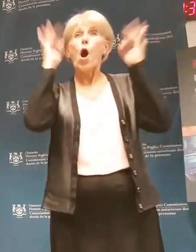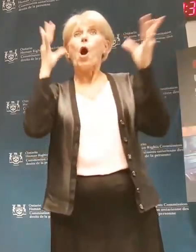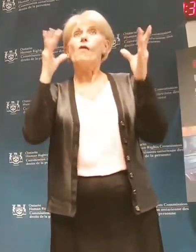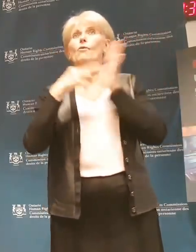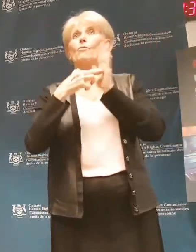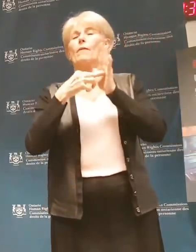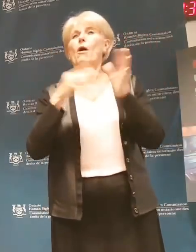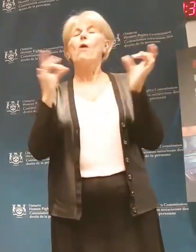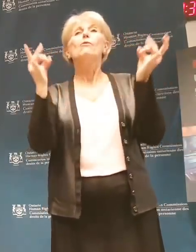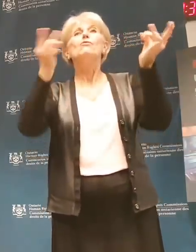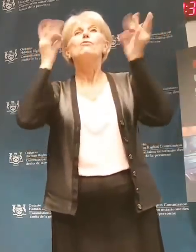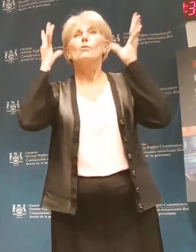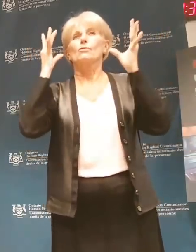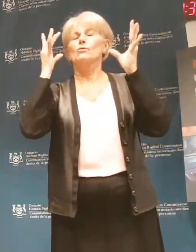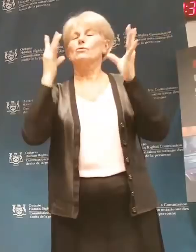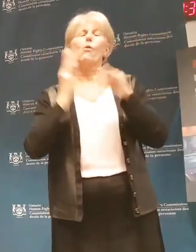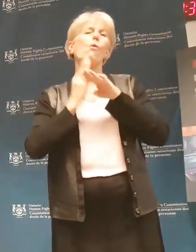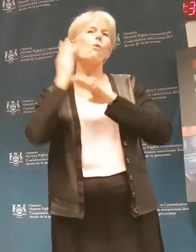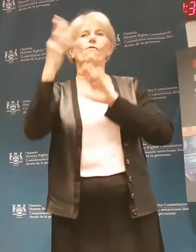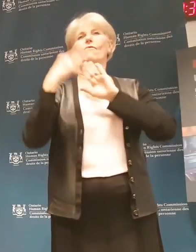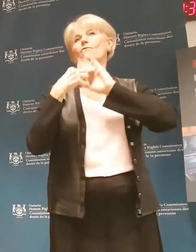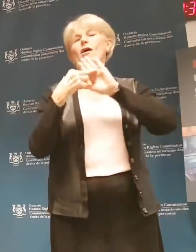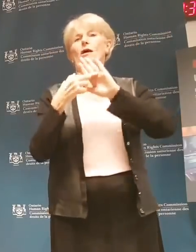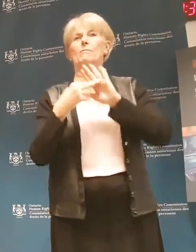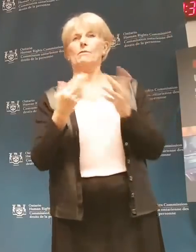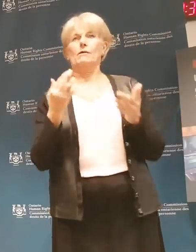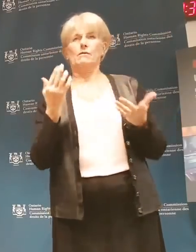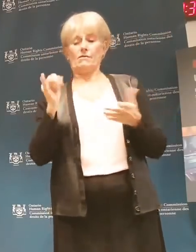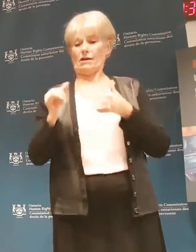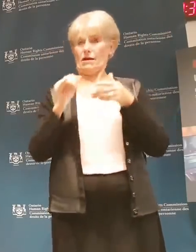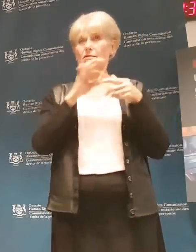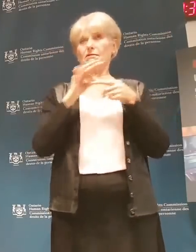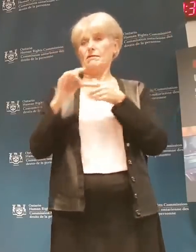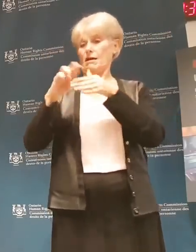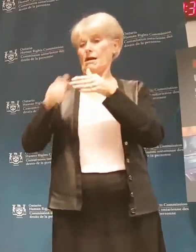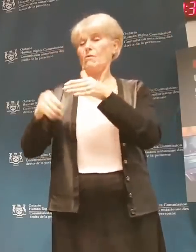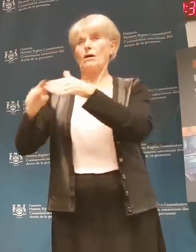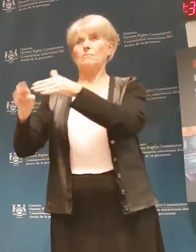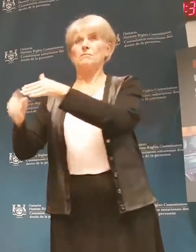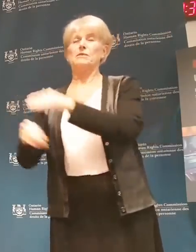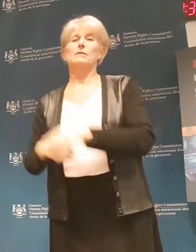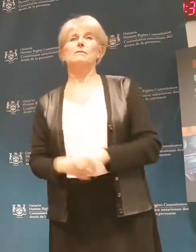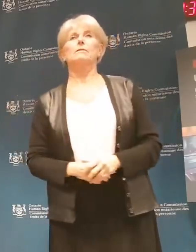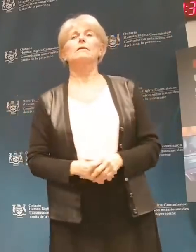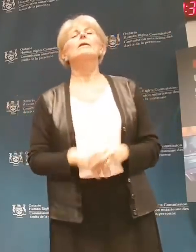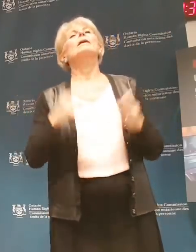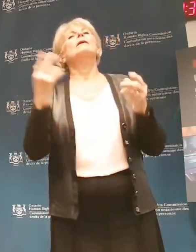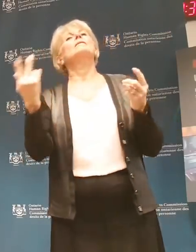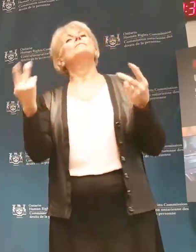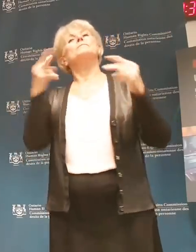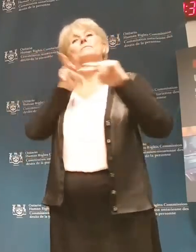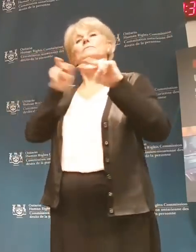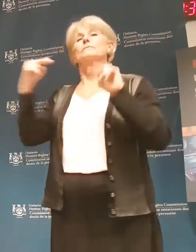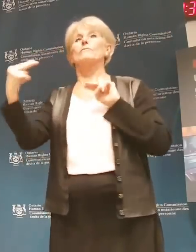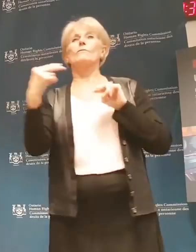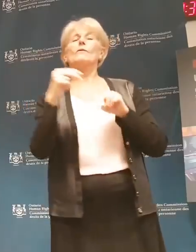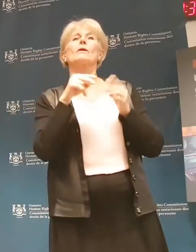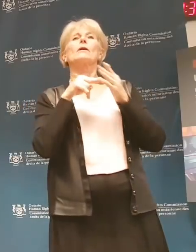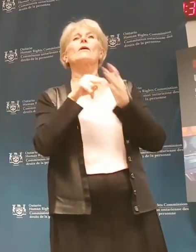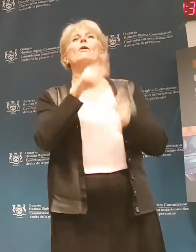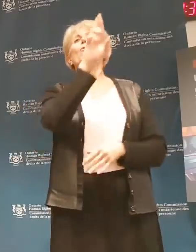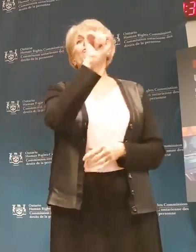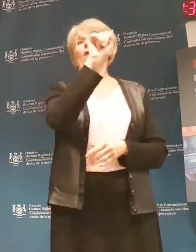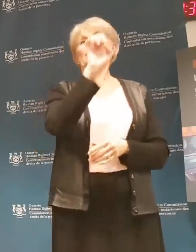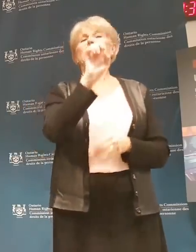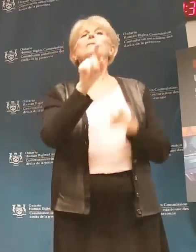overrepresentation. This is a gross overrepresentation in these various outcomes. Another way of looking at when we compare rates, SIU